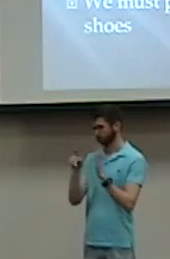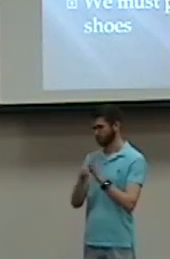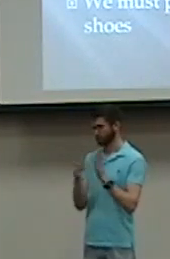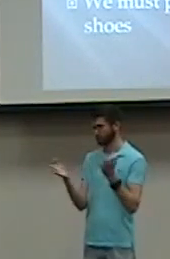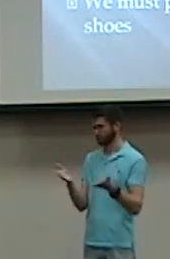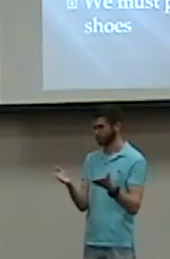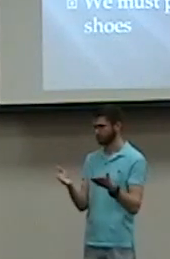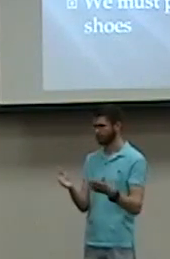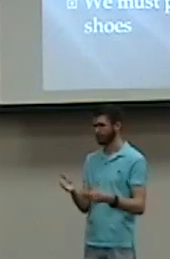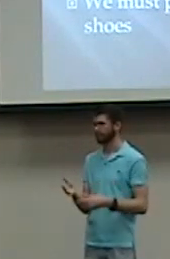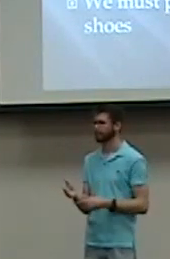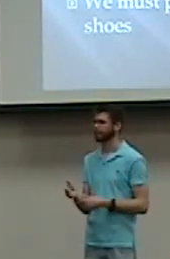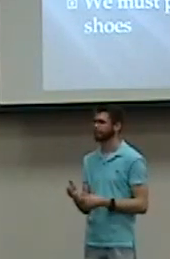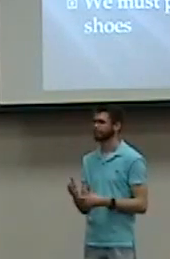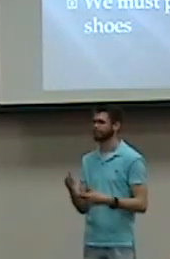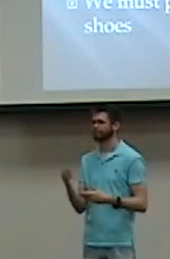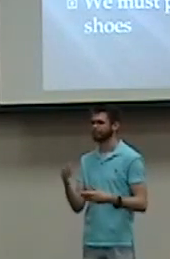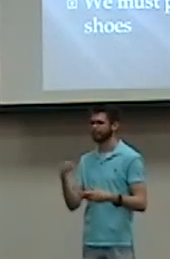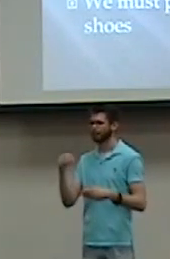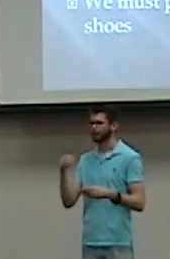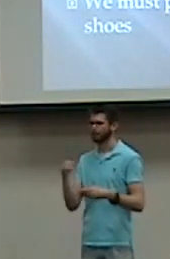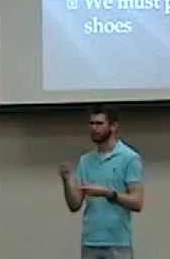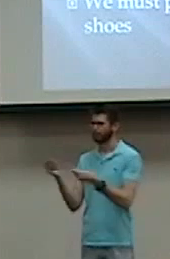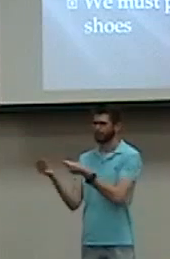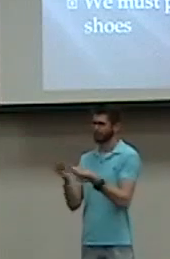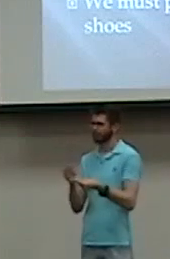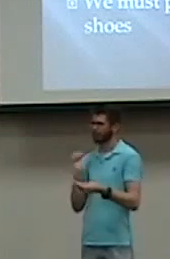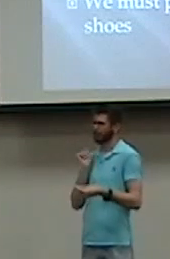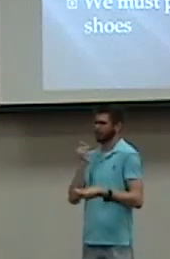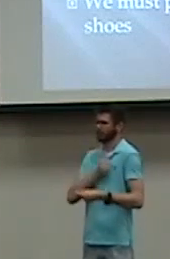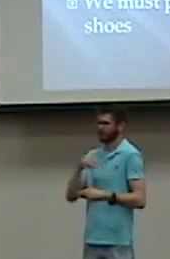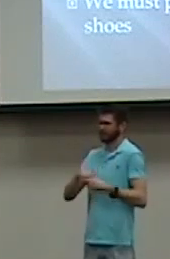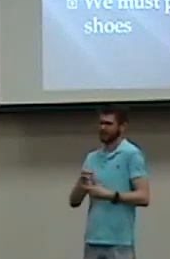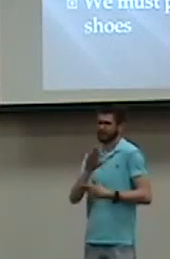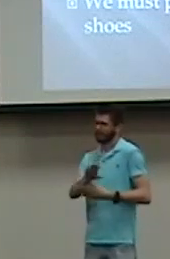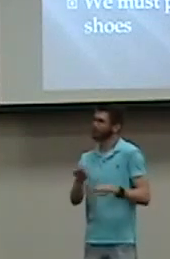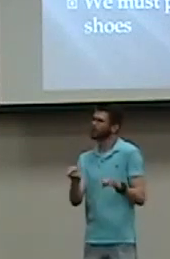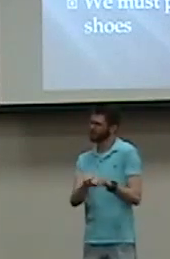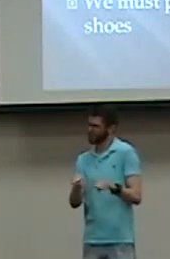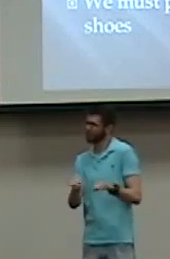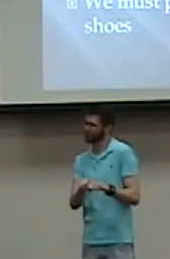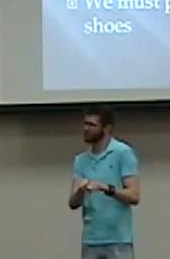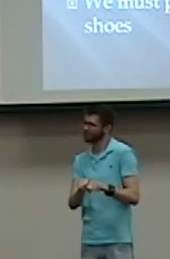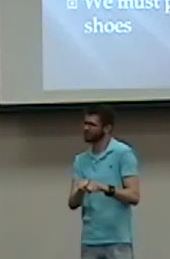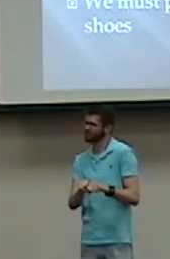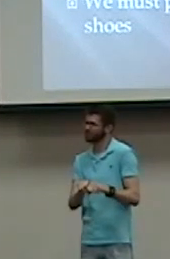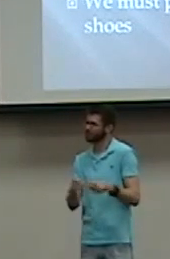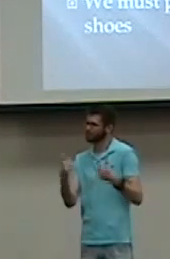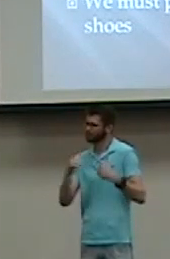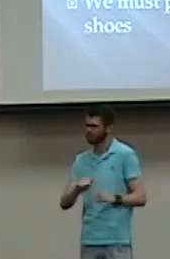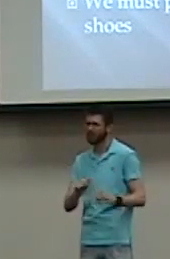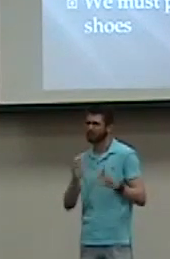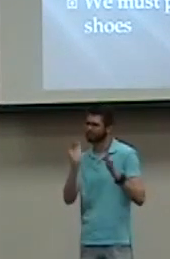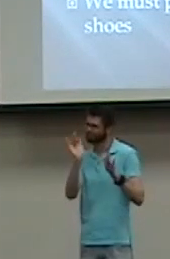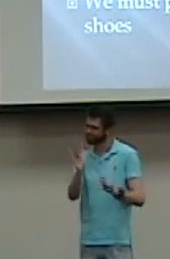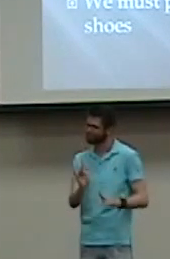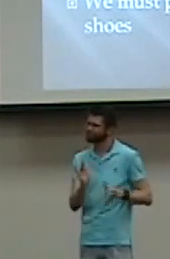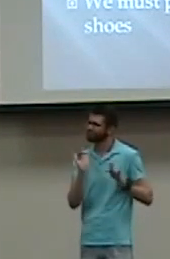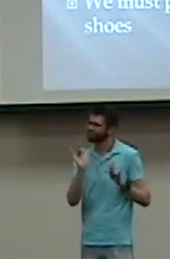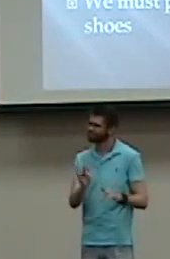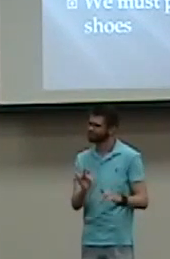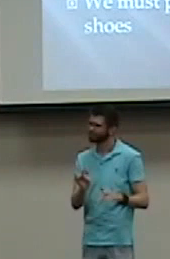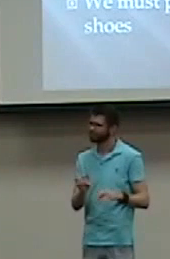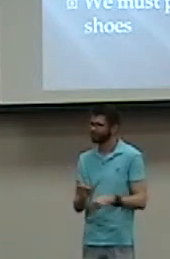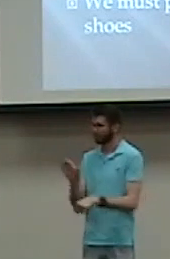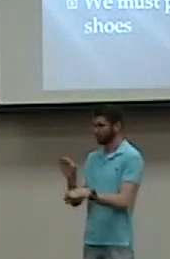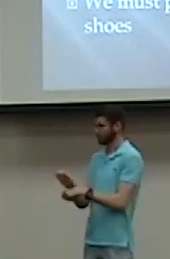ourselves in their shoes. What do they need? The church is good at doing something. Well, I'm good at cooking, so